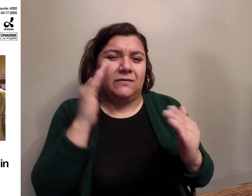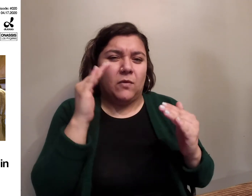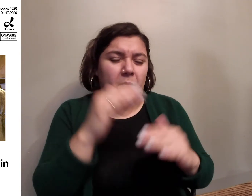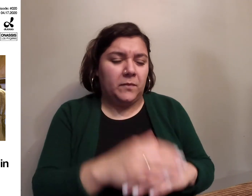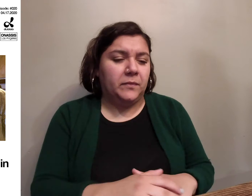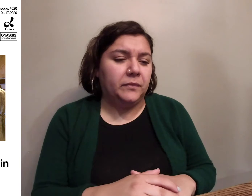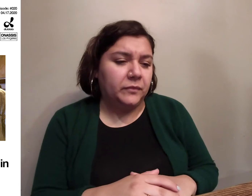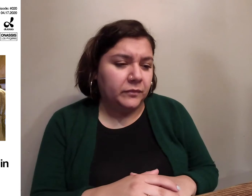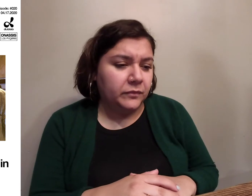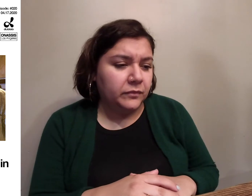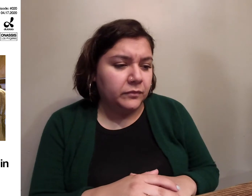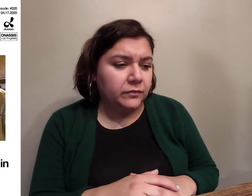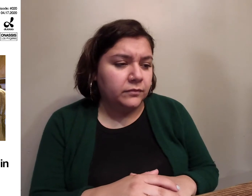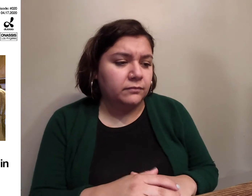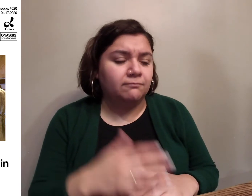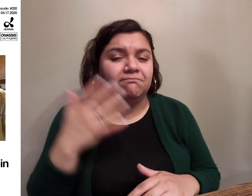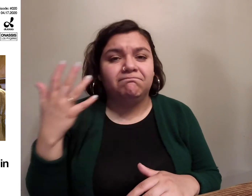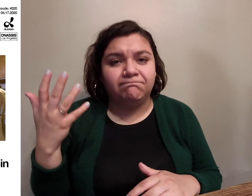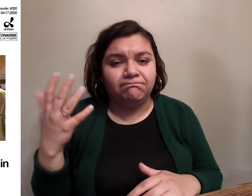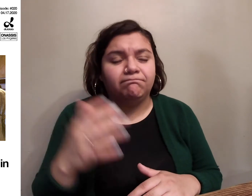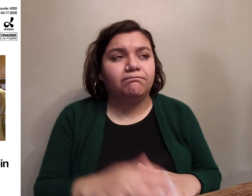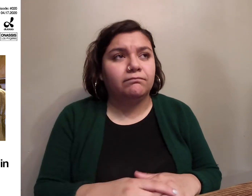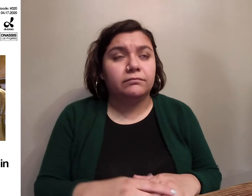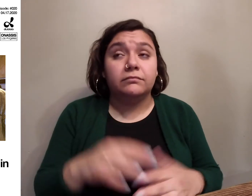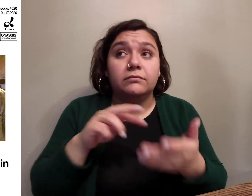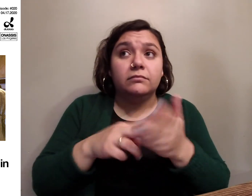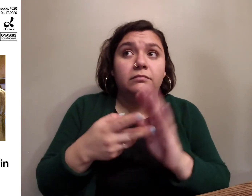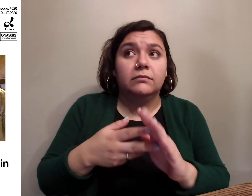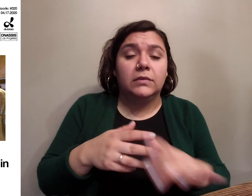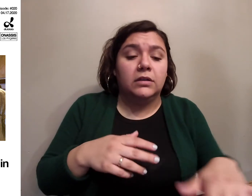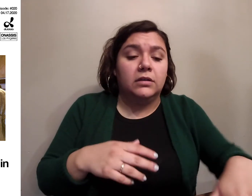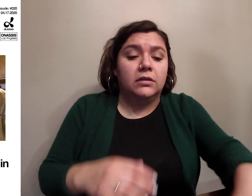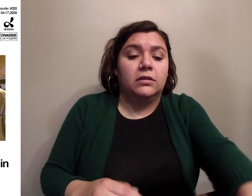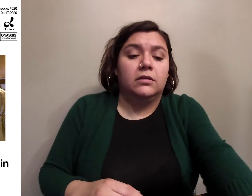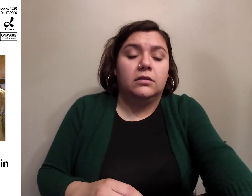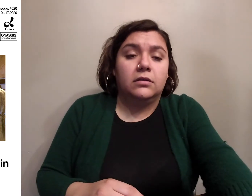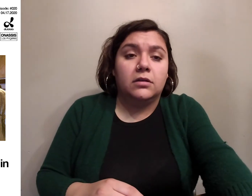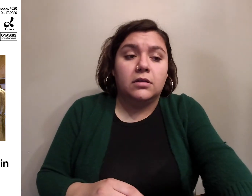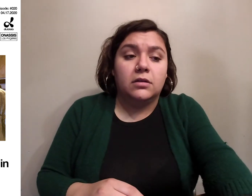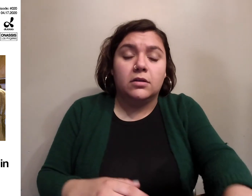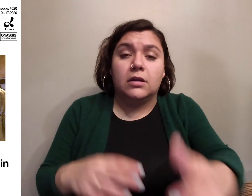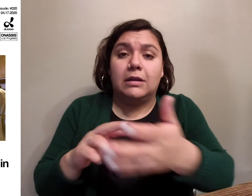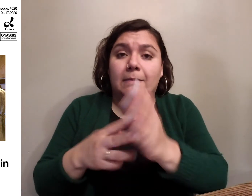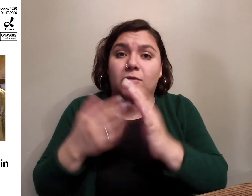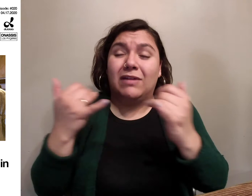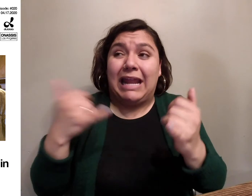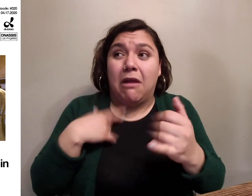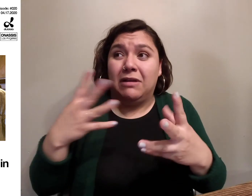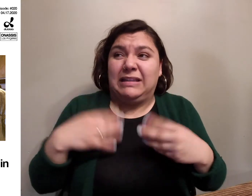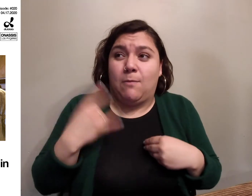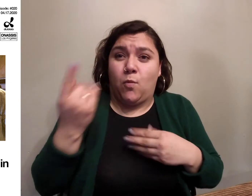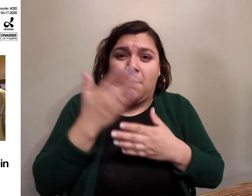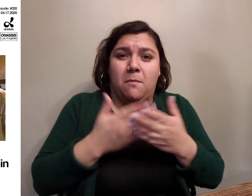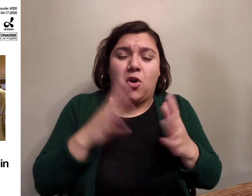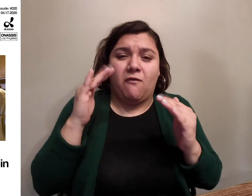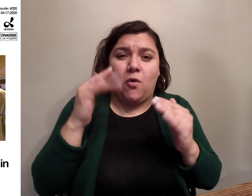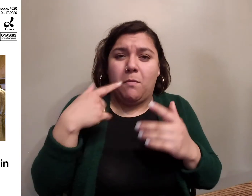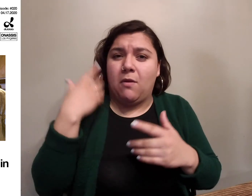Yeah. I mean, gosh, like right now, I will take one shard of hope. I'll give you one.